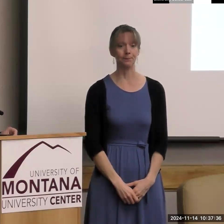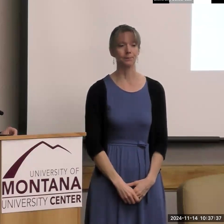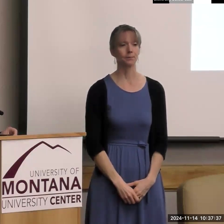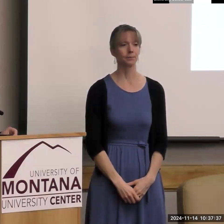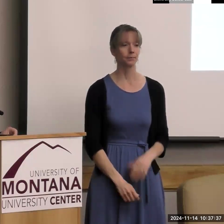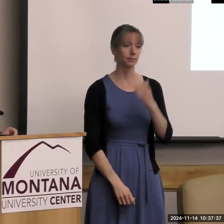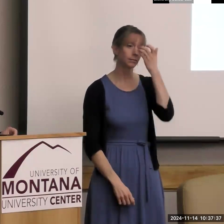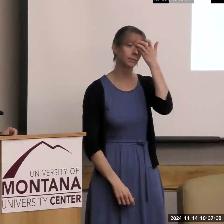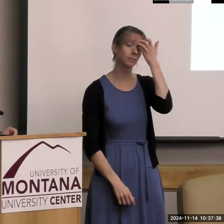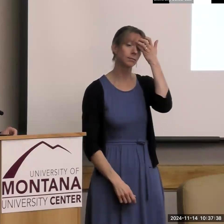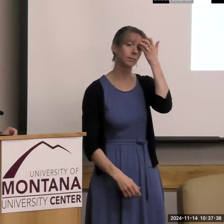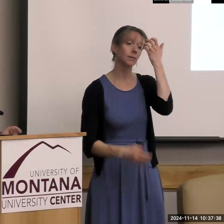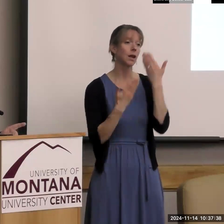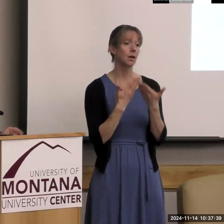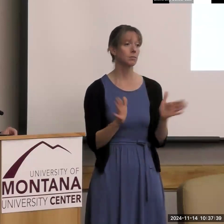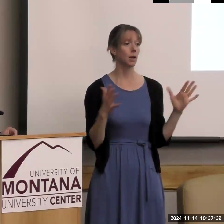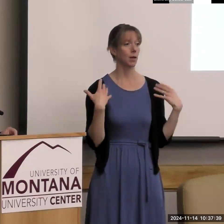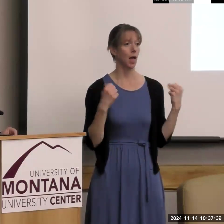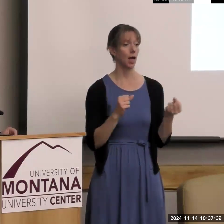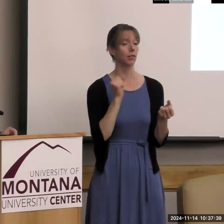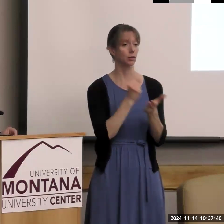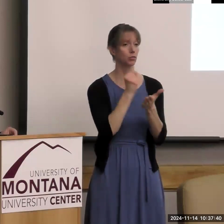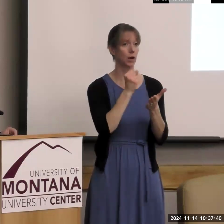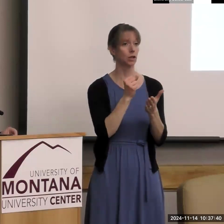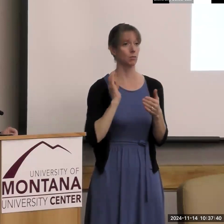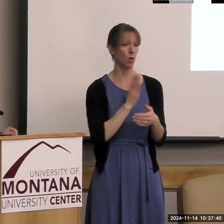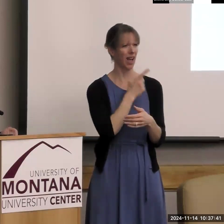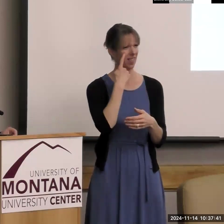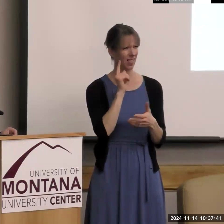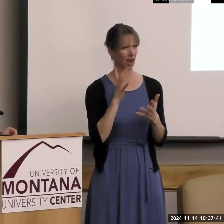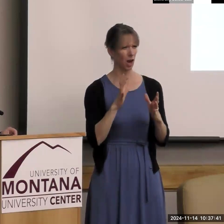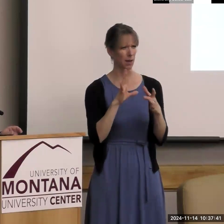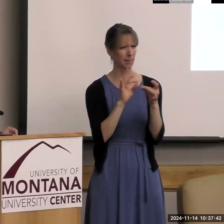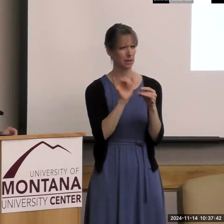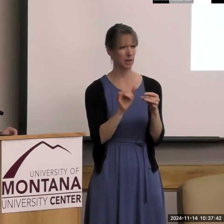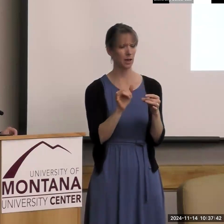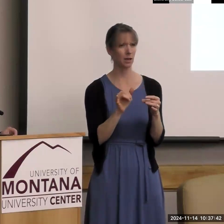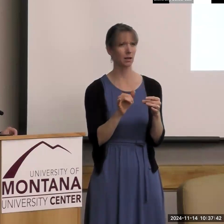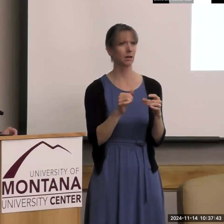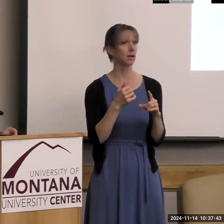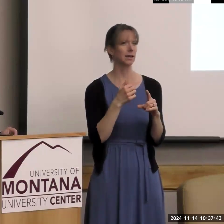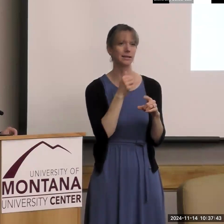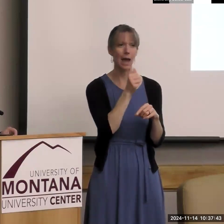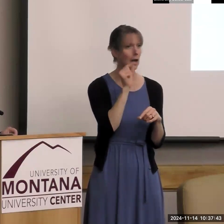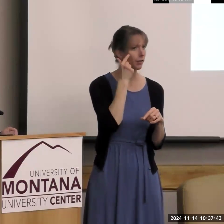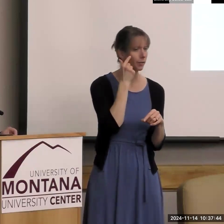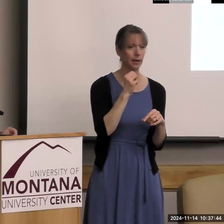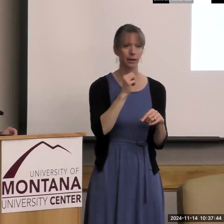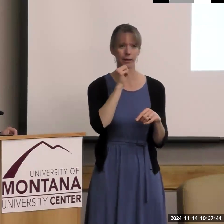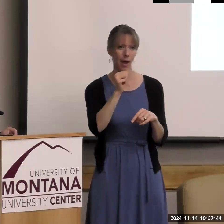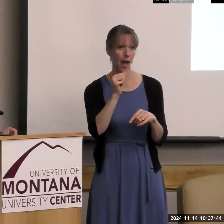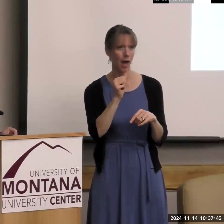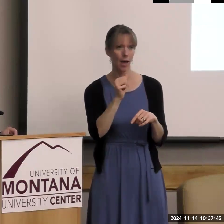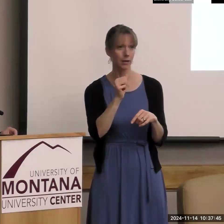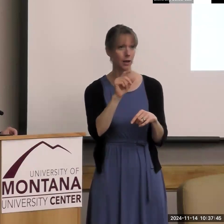So yeah, the Public Health Accreditation Board, I'm going to do this quickly because I think I've already mentioned this. Again, non-governmental, non-accrediting